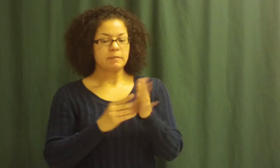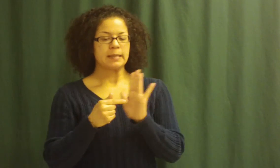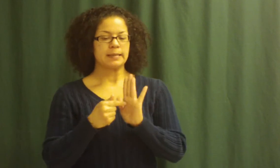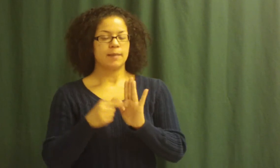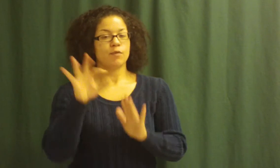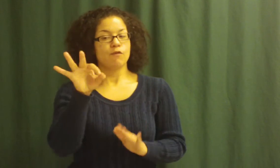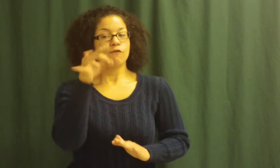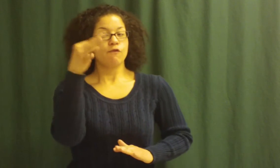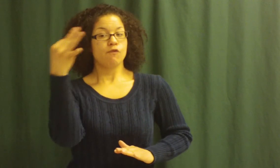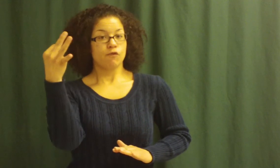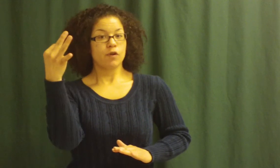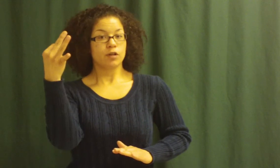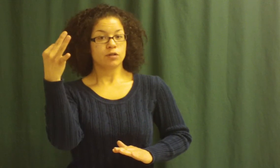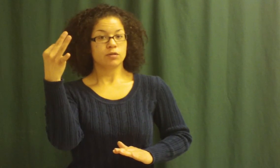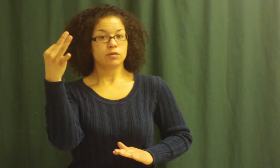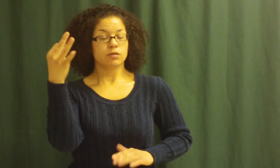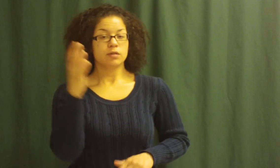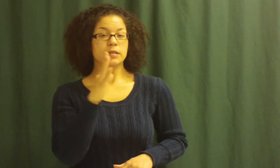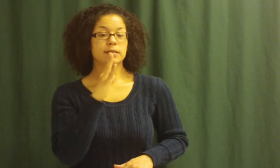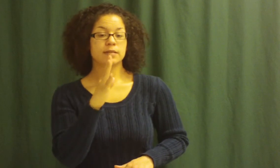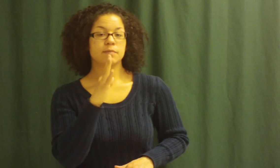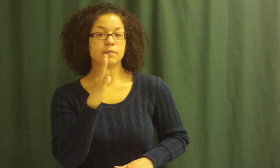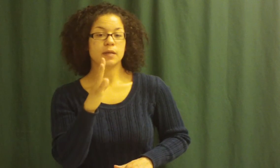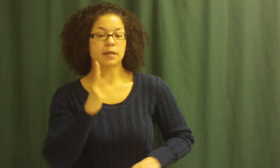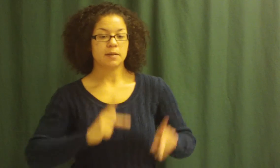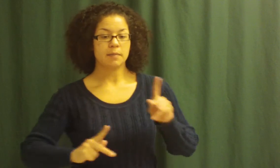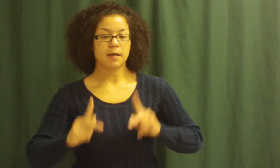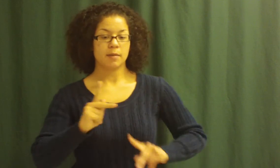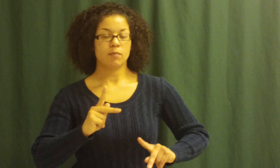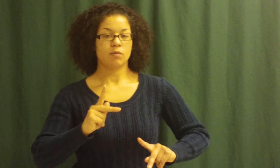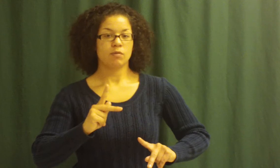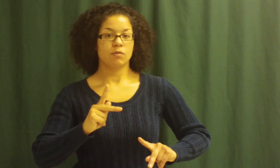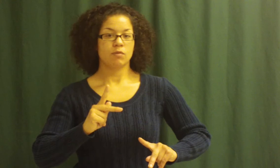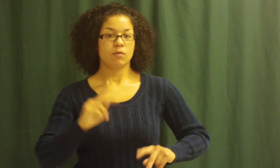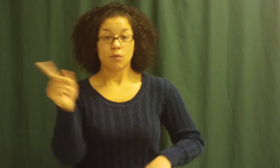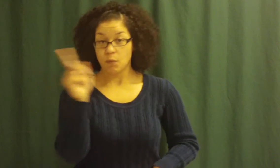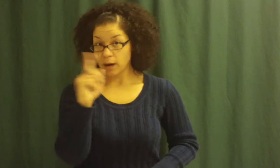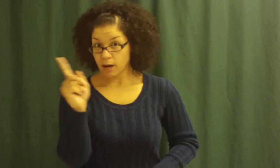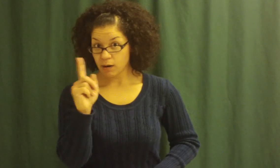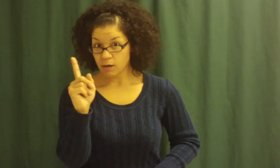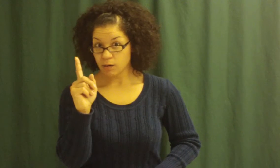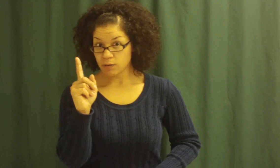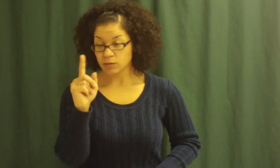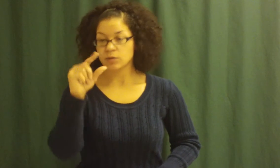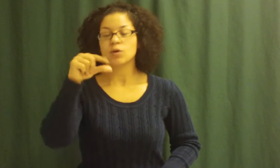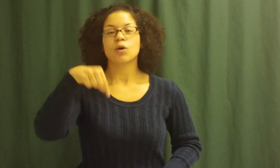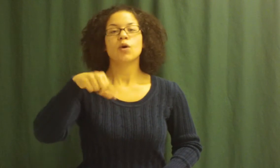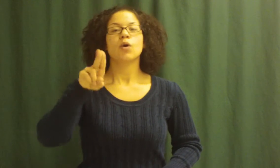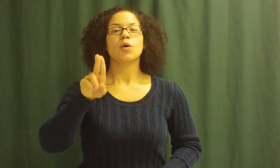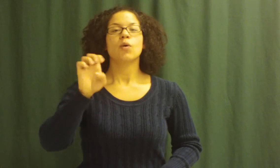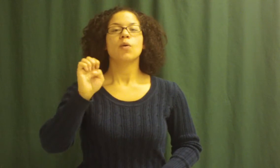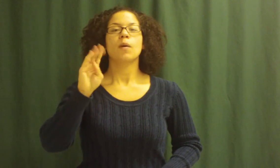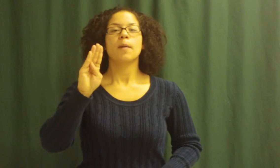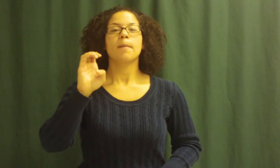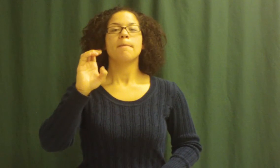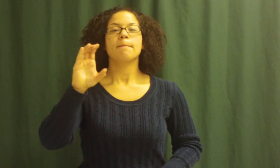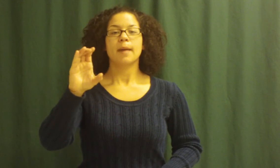French-speaking residents of Quebec in Canada, refuse to speak English, which